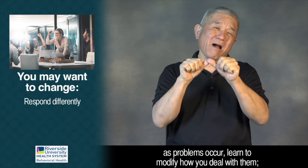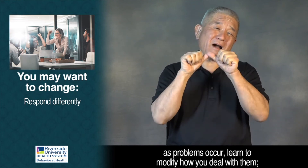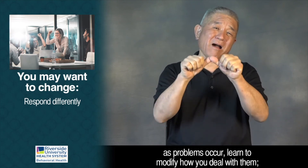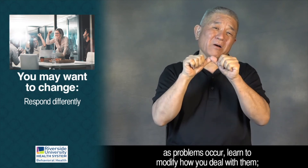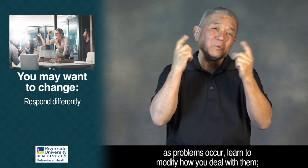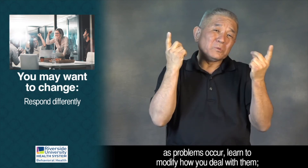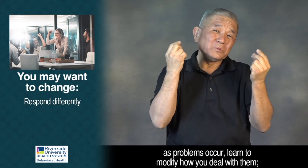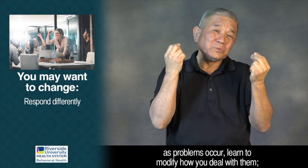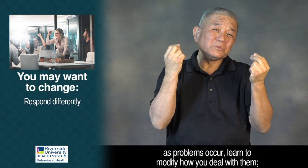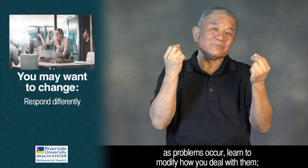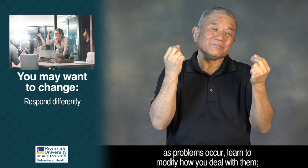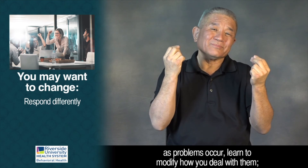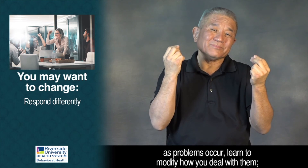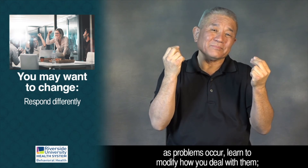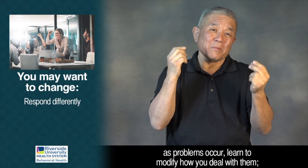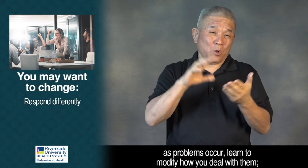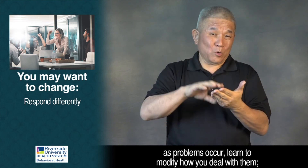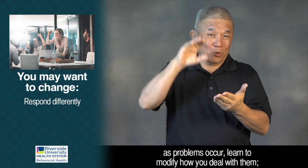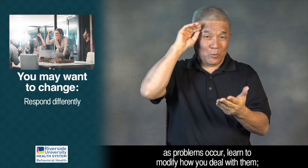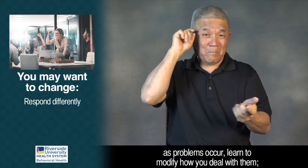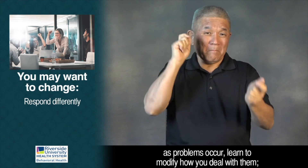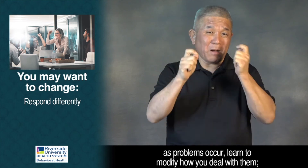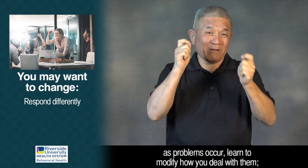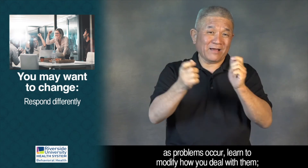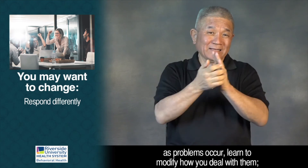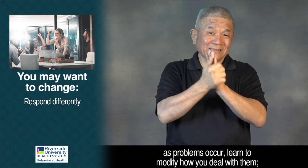As problems occur, learn to modify how you deal with them